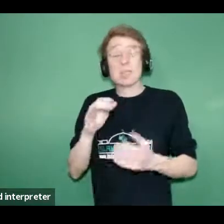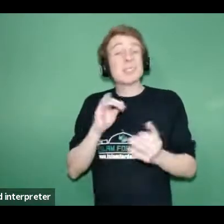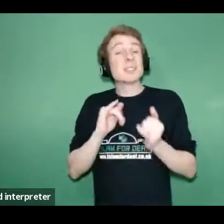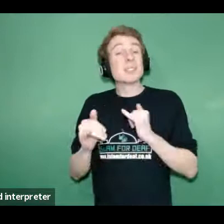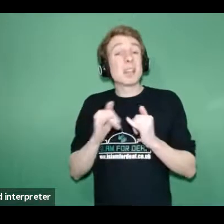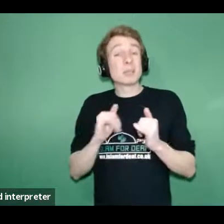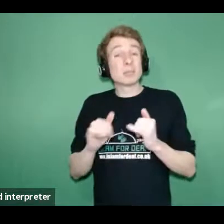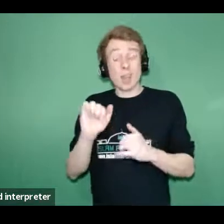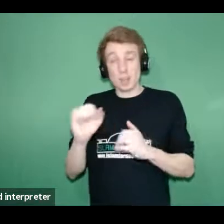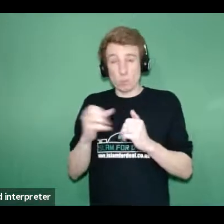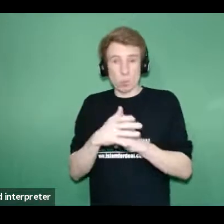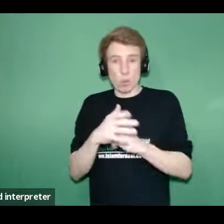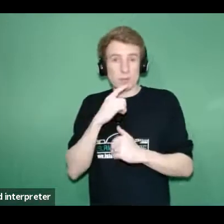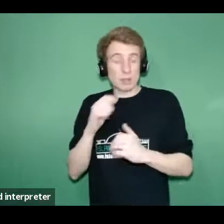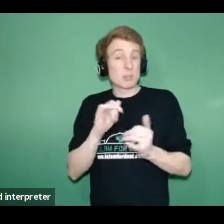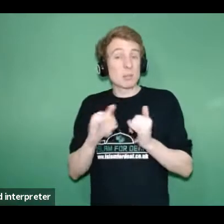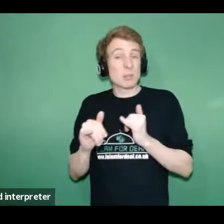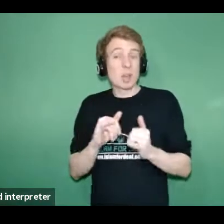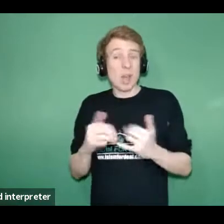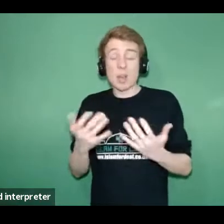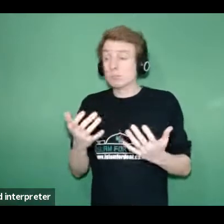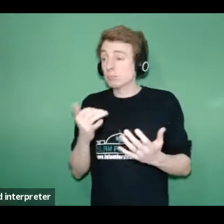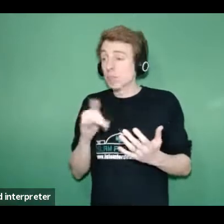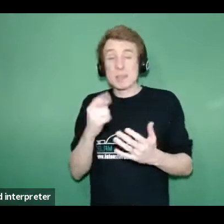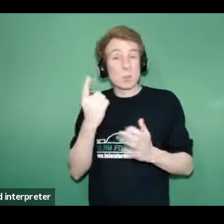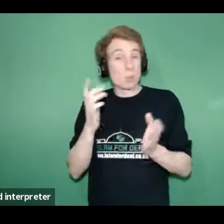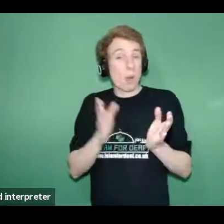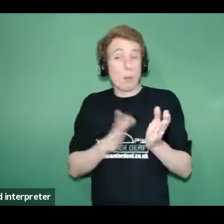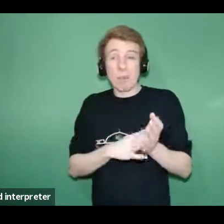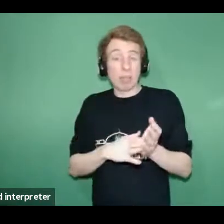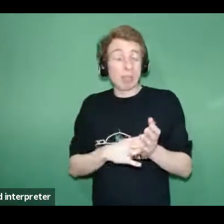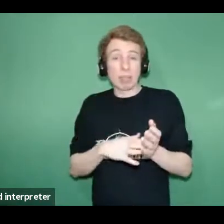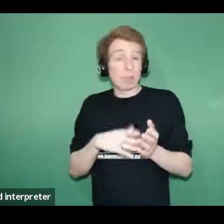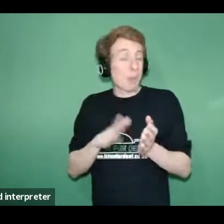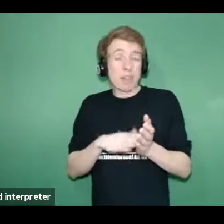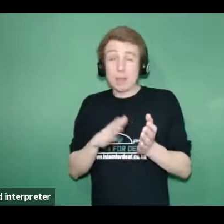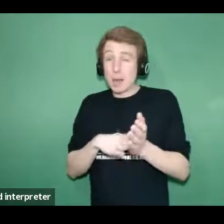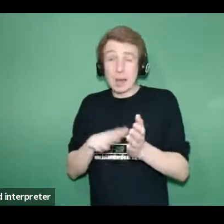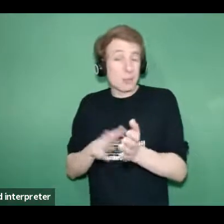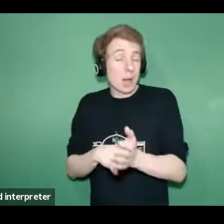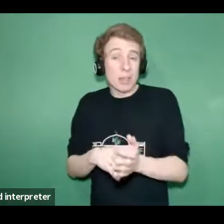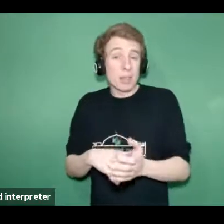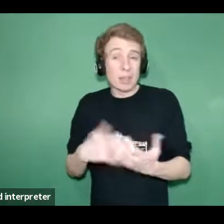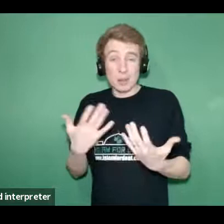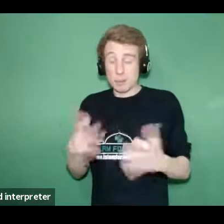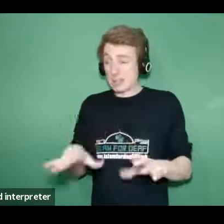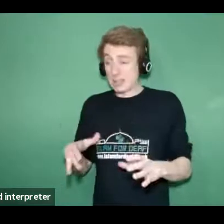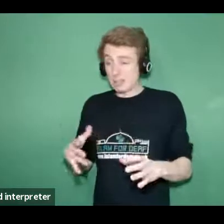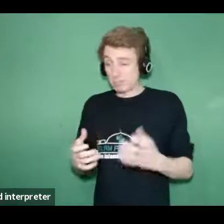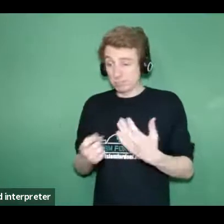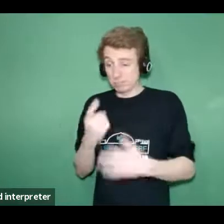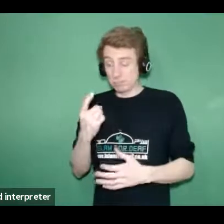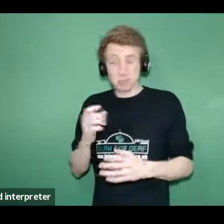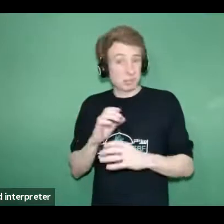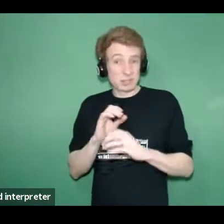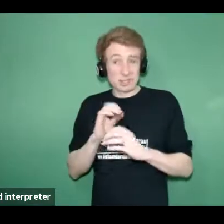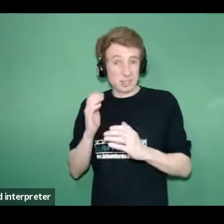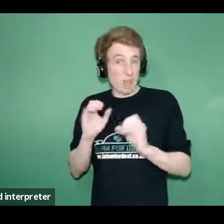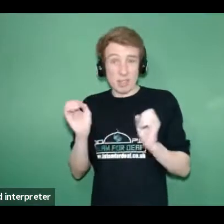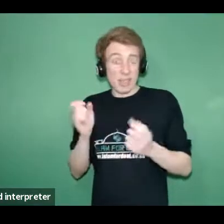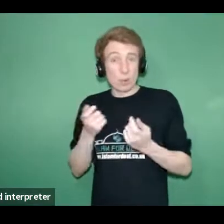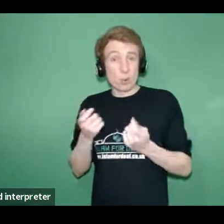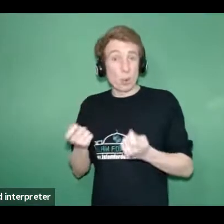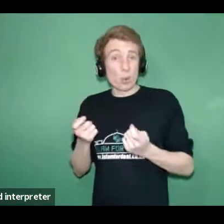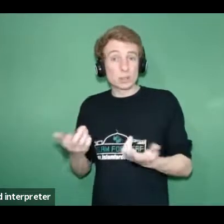and they would not have cooked in their house, so they would have had no cooked food. And Ibn Az-Zubayr, one